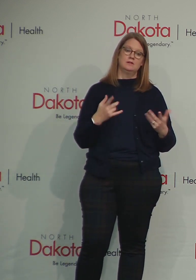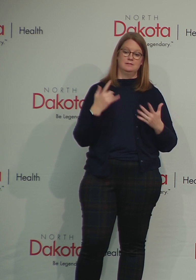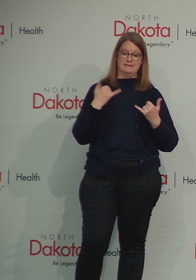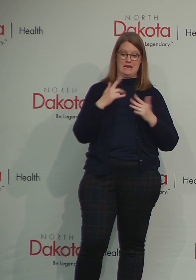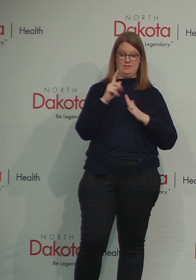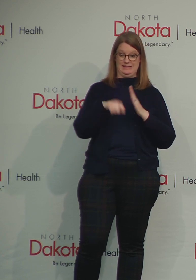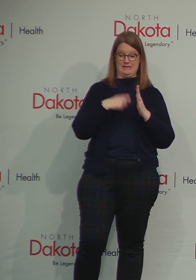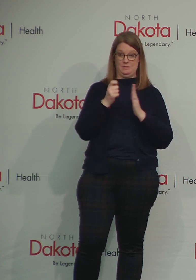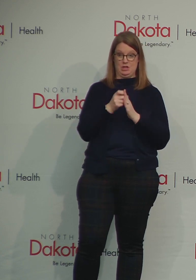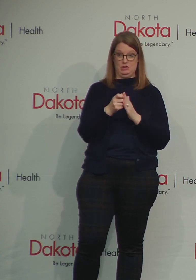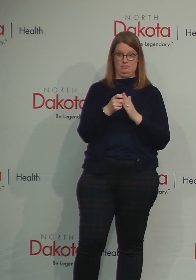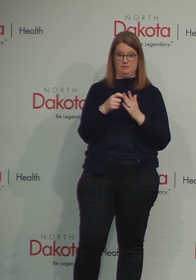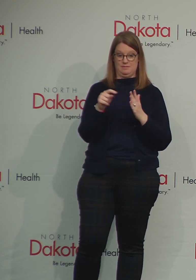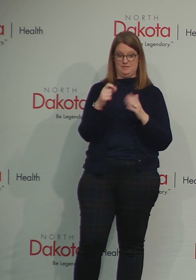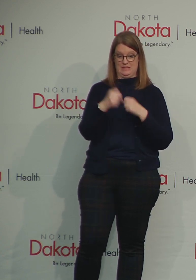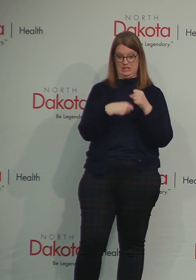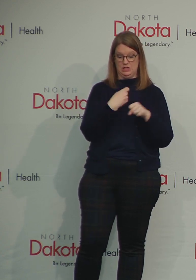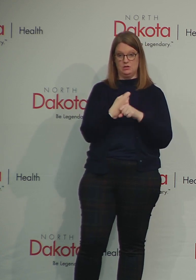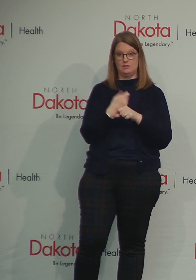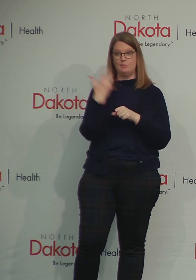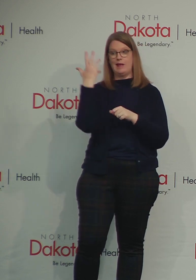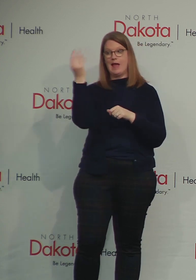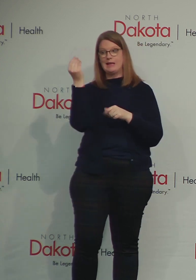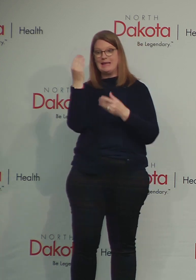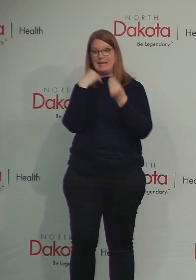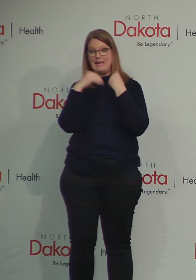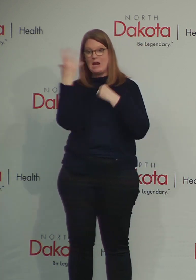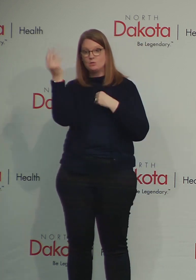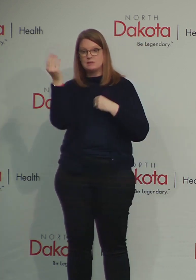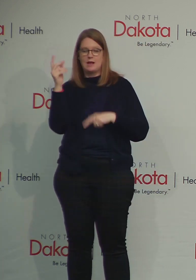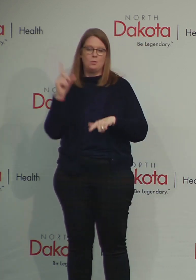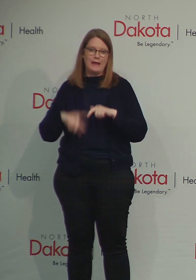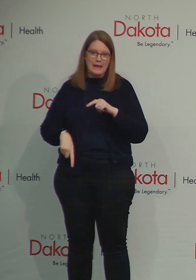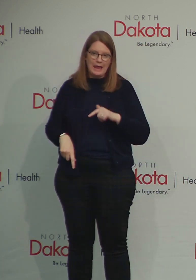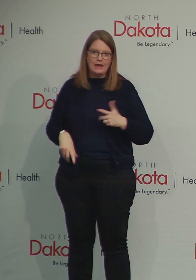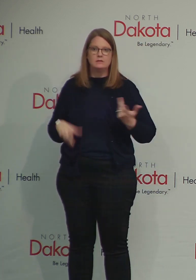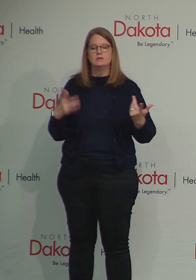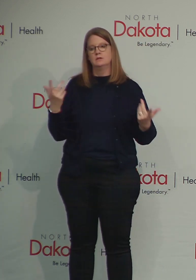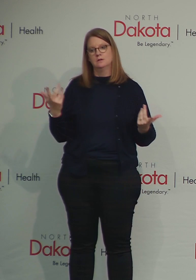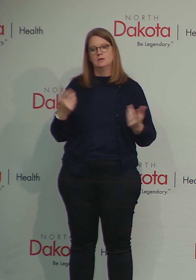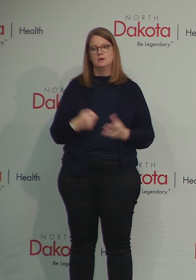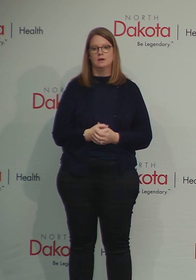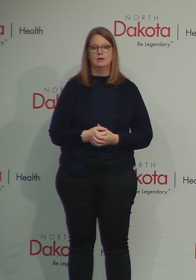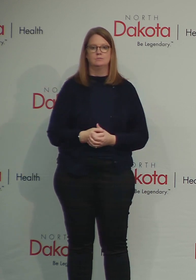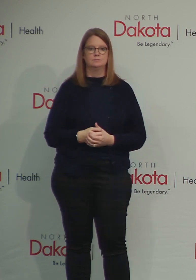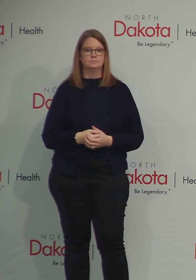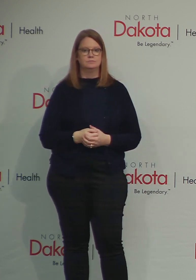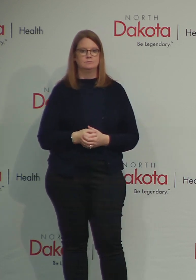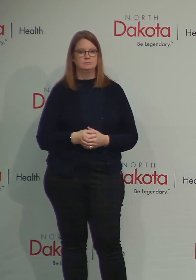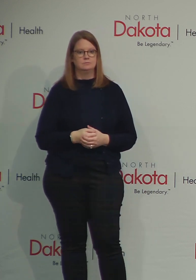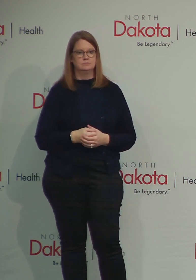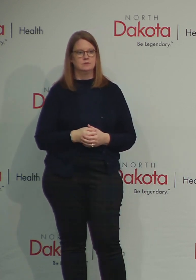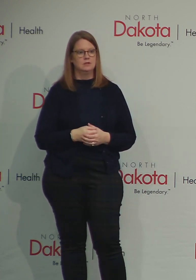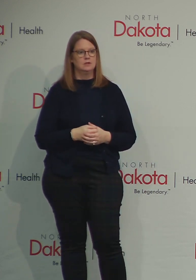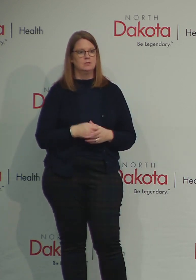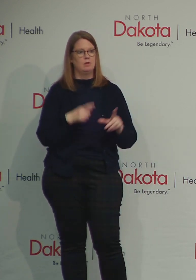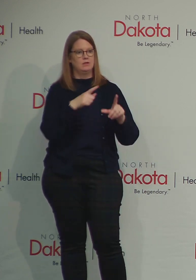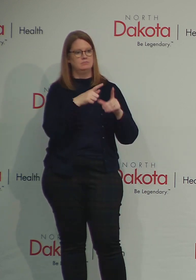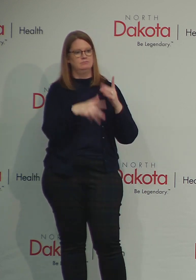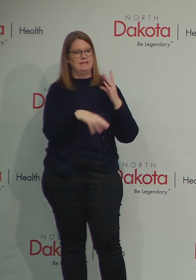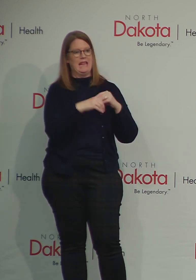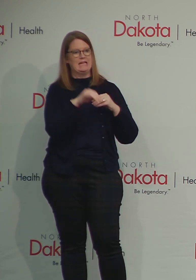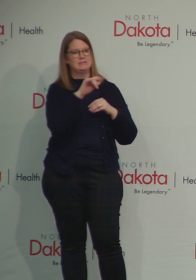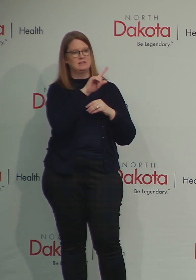year the opportunity for outdoor dining and other activities that are available elsewhere. But we'll log that as a great question, and maybe we can get